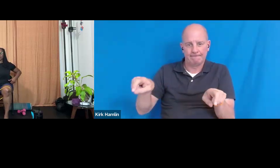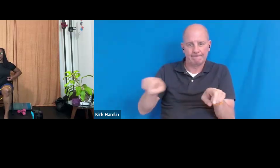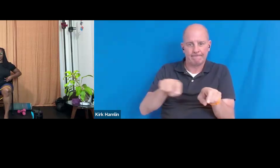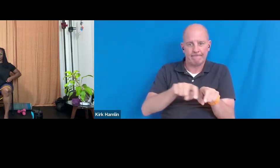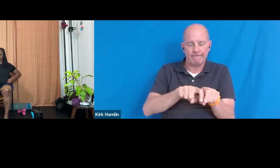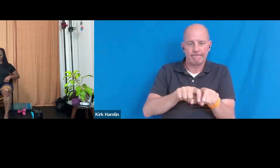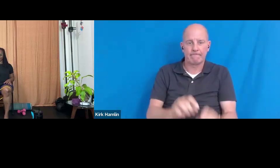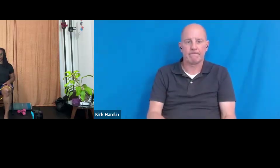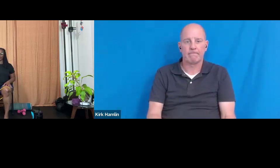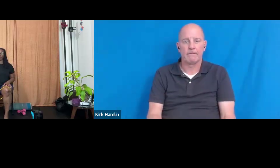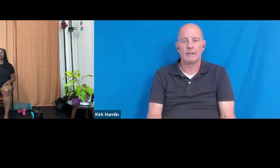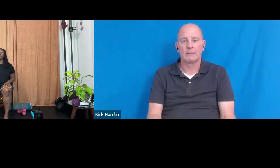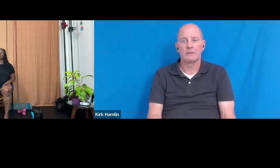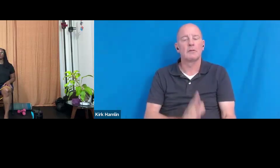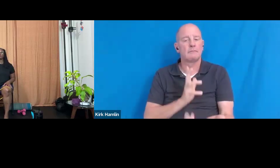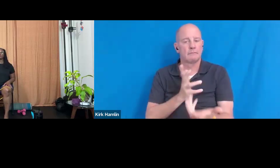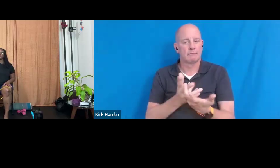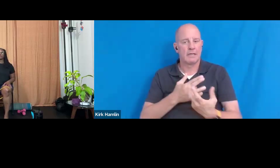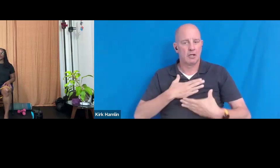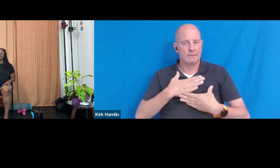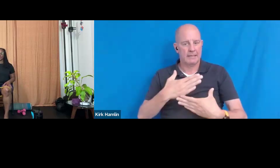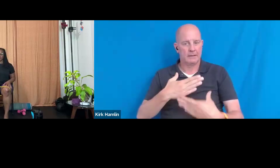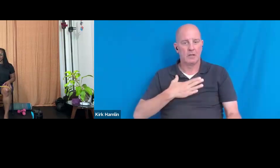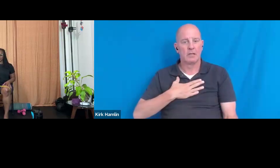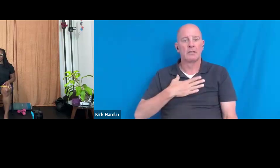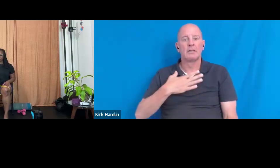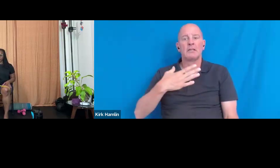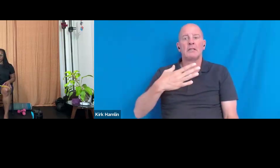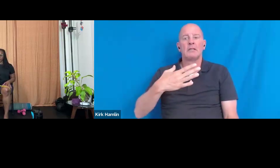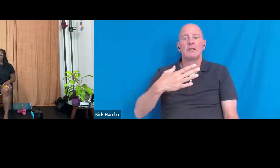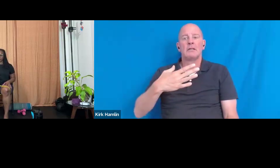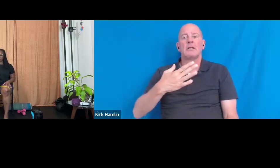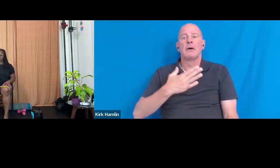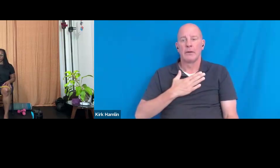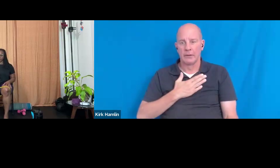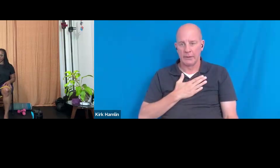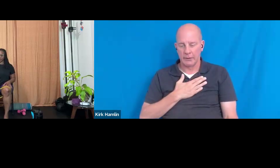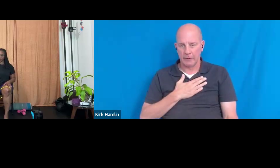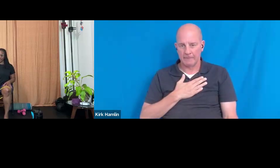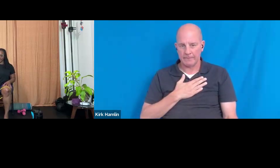We're coordinating with the breath. Breathing in, exhale, lift.